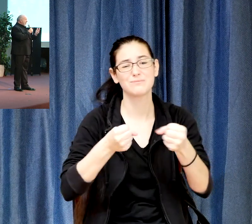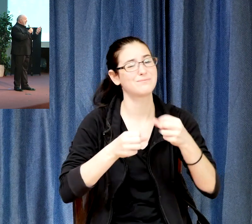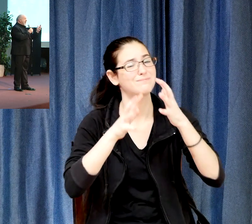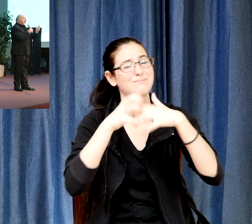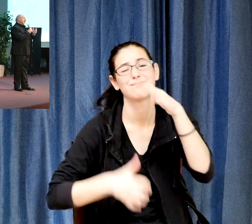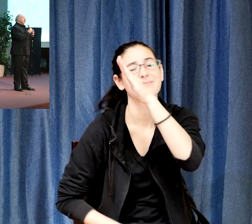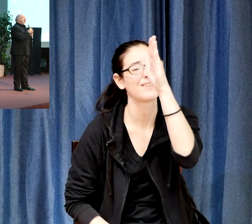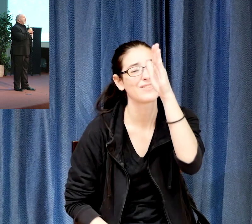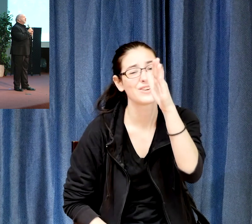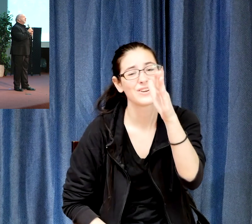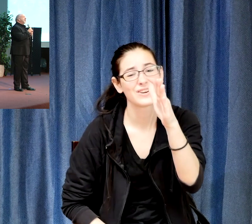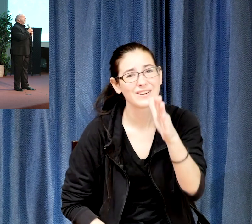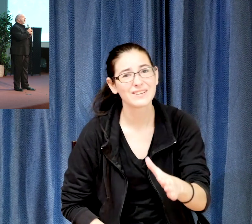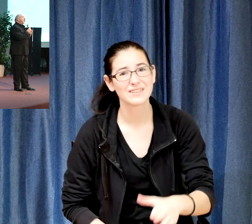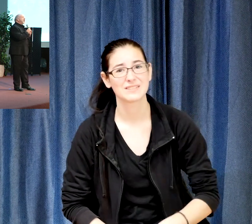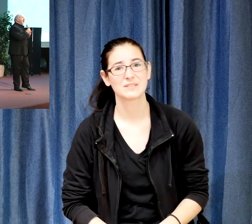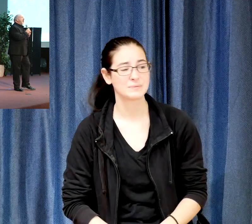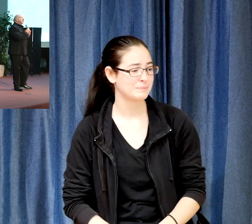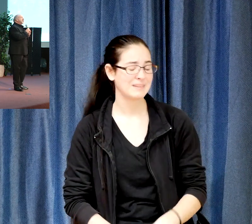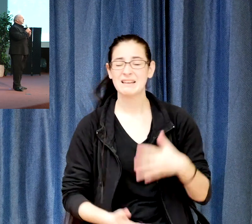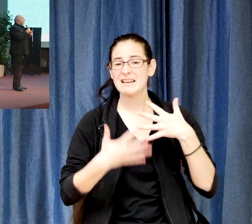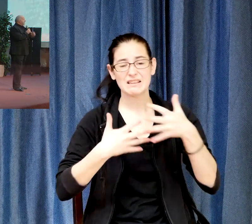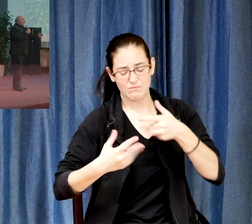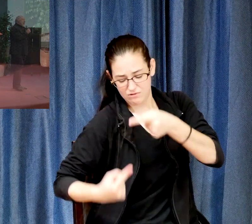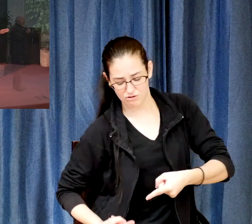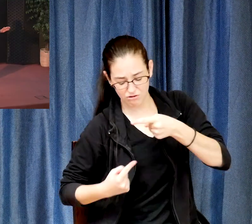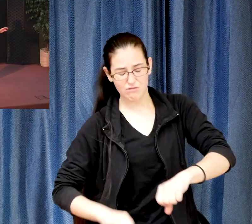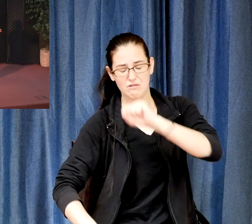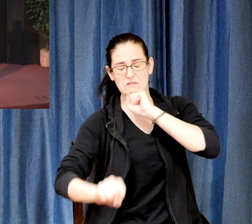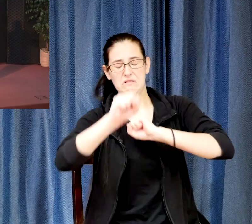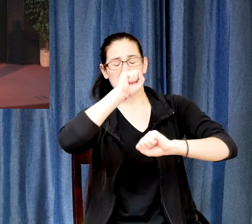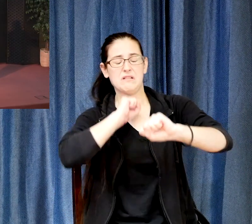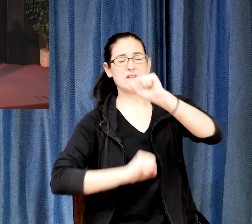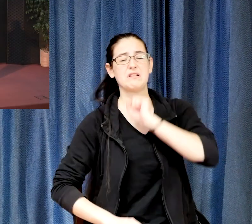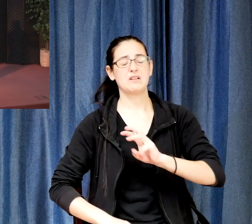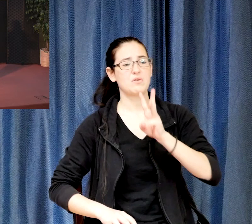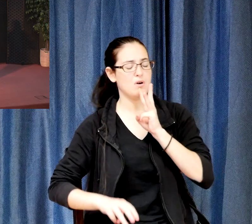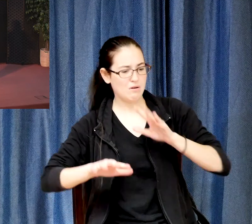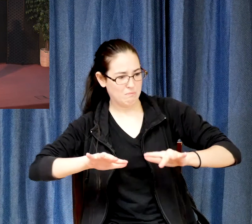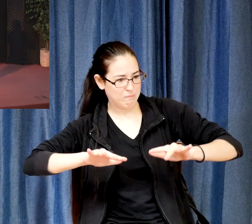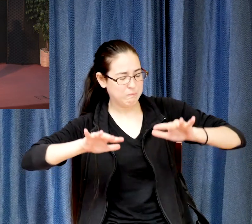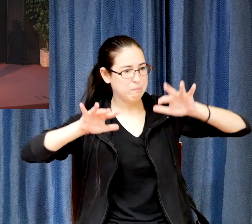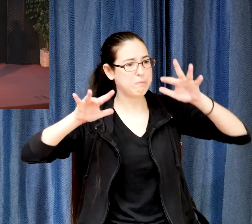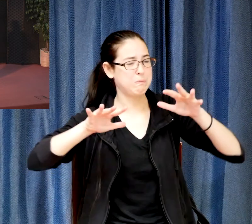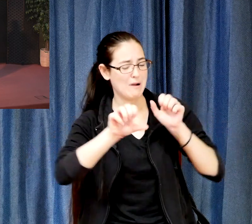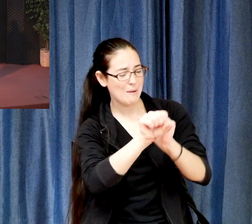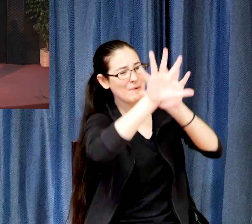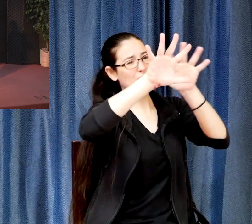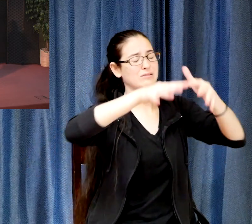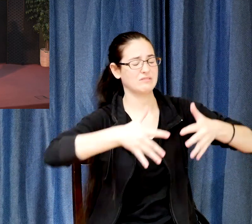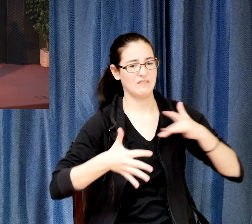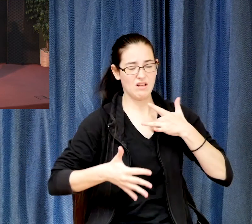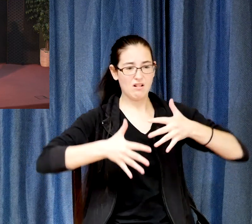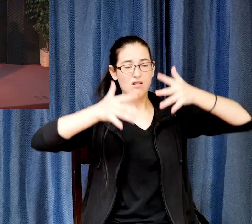break. As the water rises and the mountains shake, God's